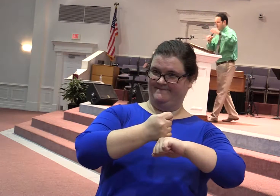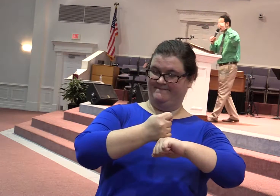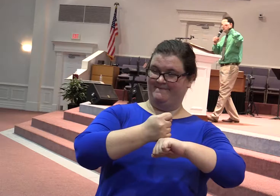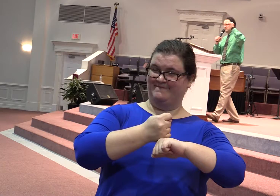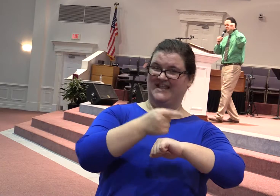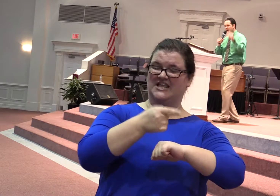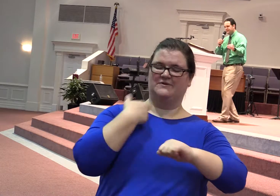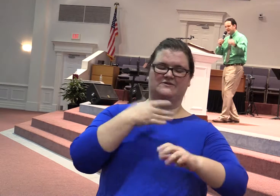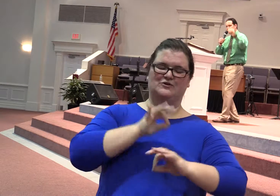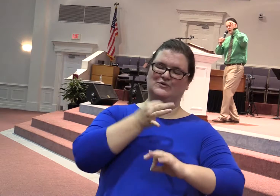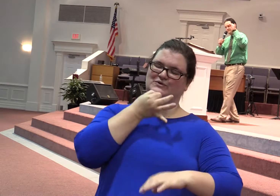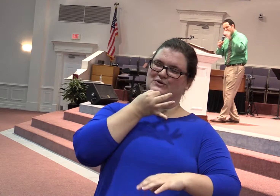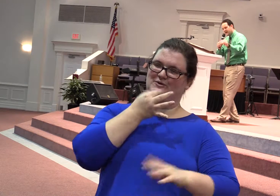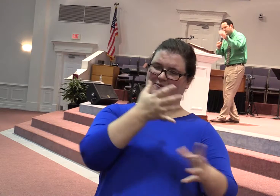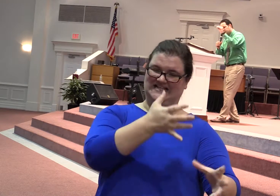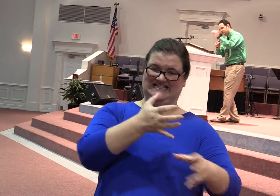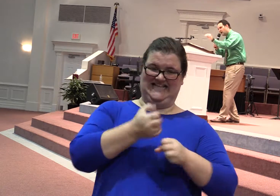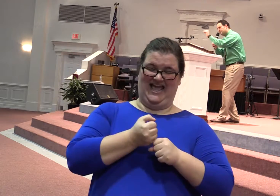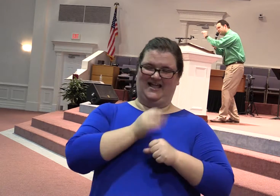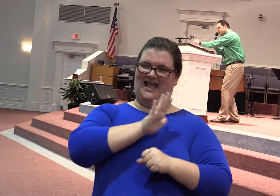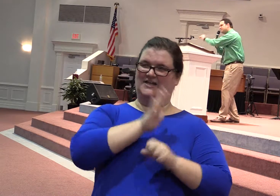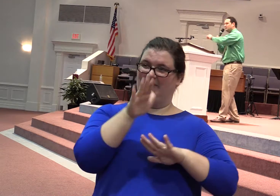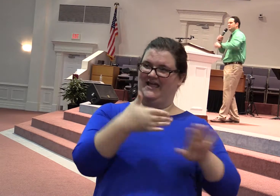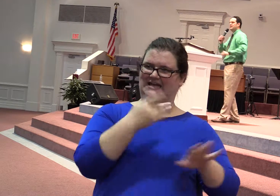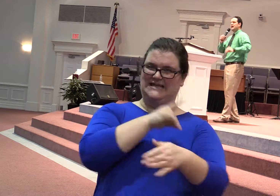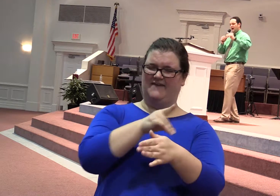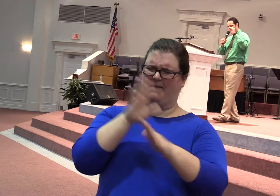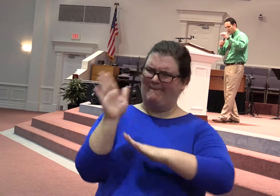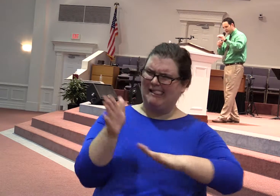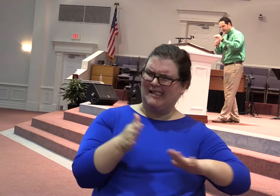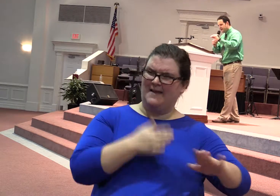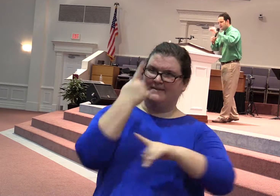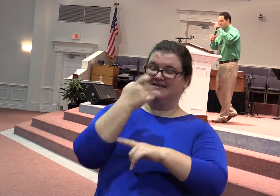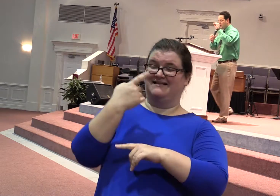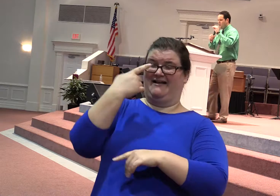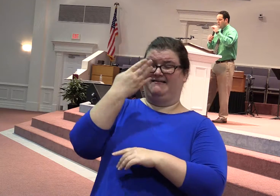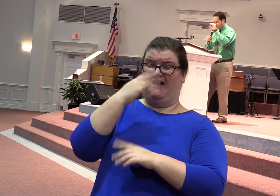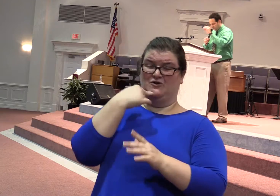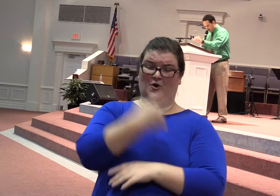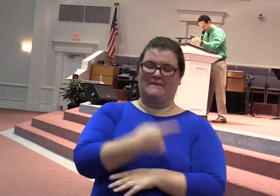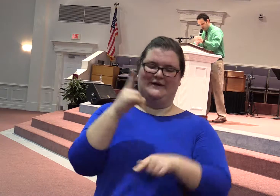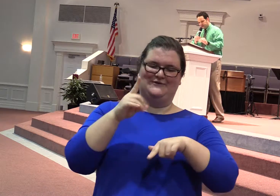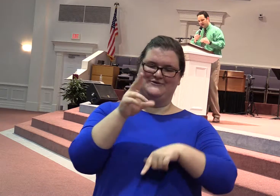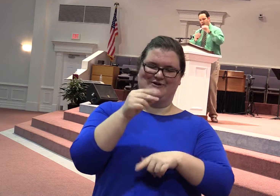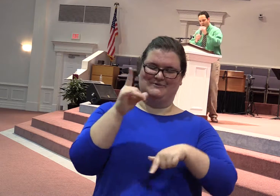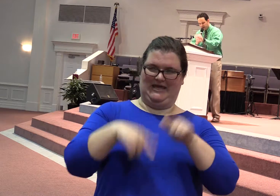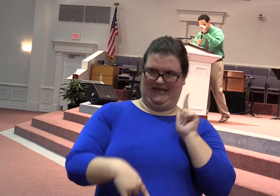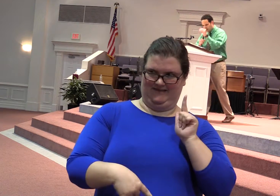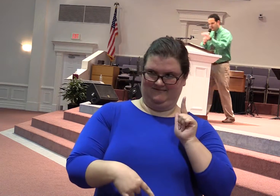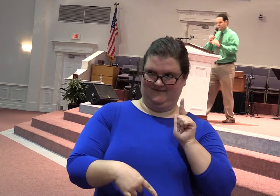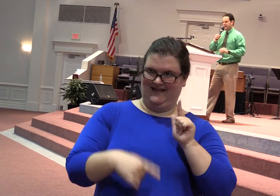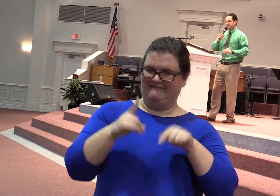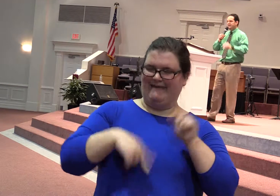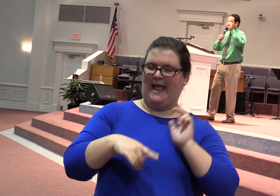And although nothing compared to Solomon's temple, according to the scriptures and according